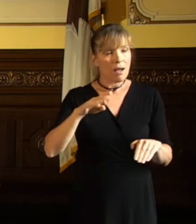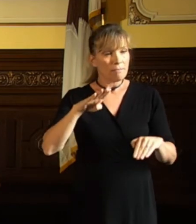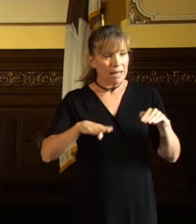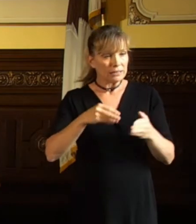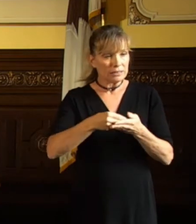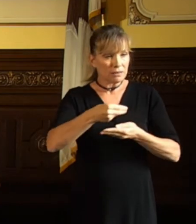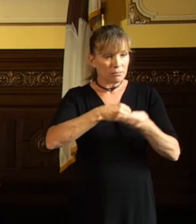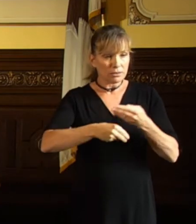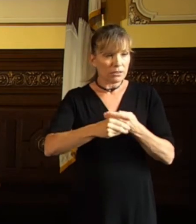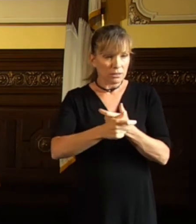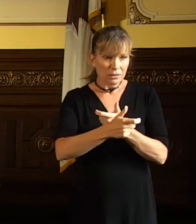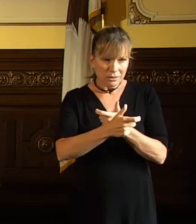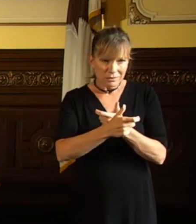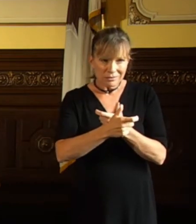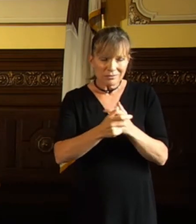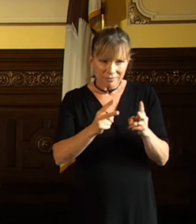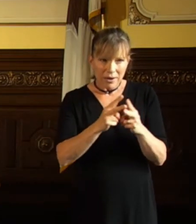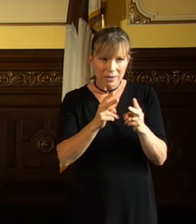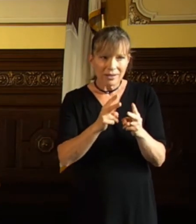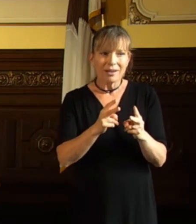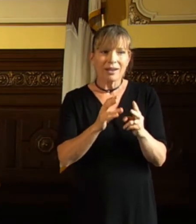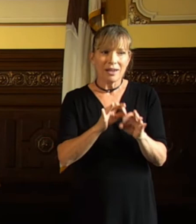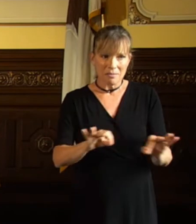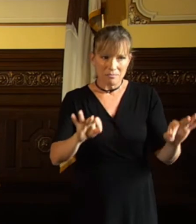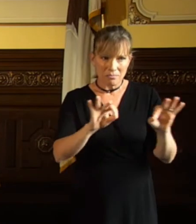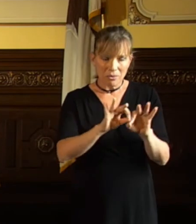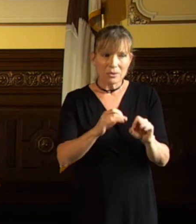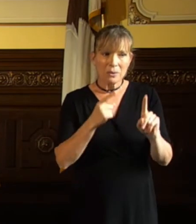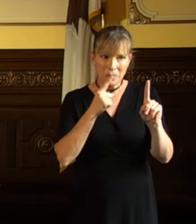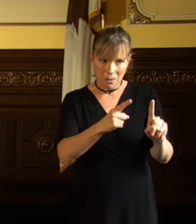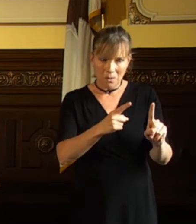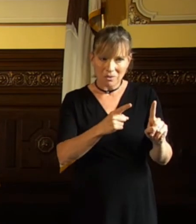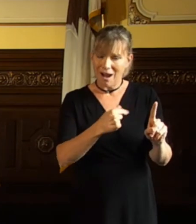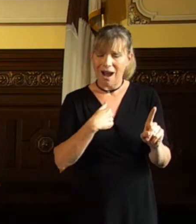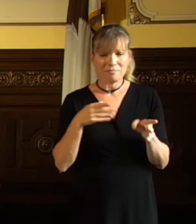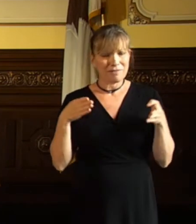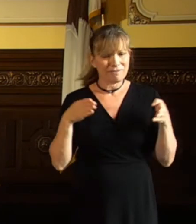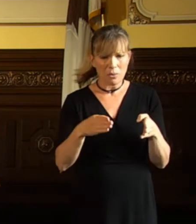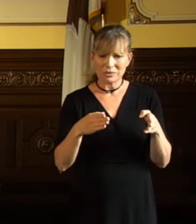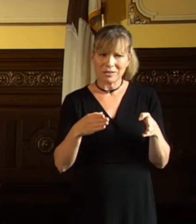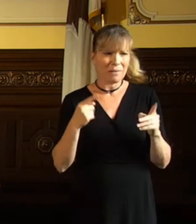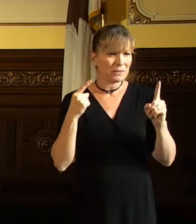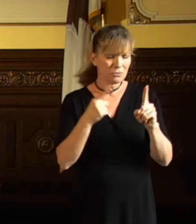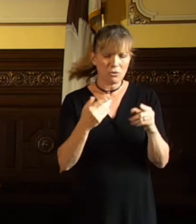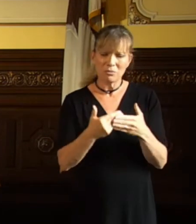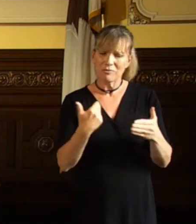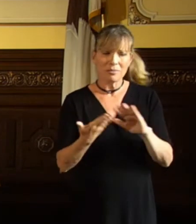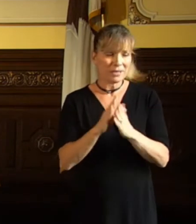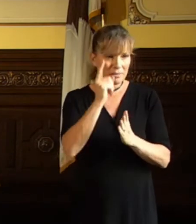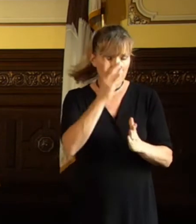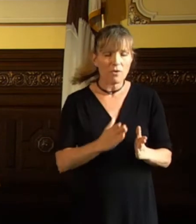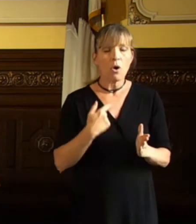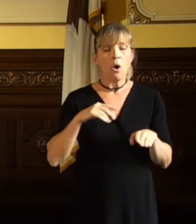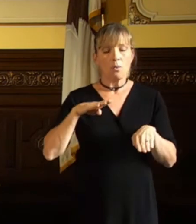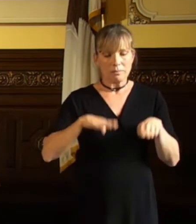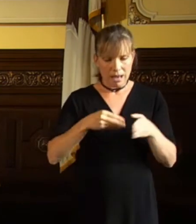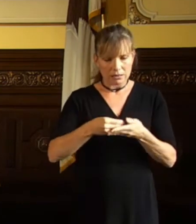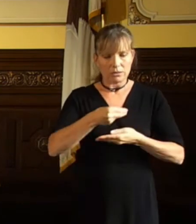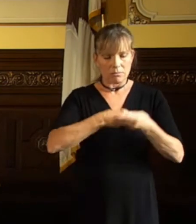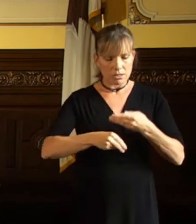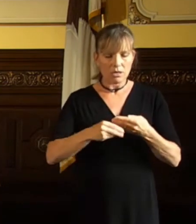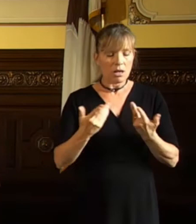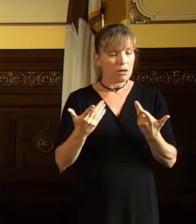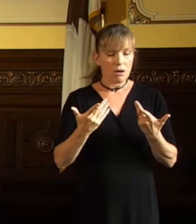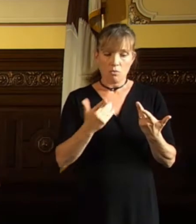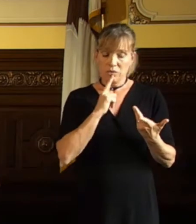balancing the budget is a hugely important goal of mine that I've been, focused on since before I became governor. We balanced the budget.